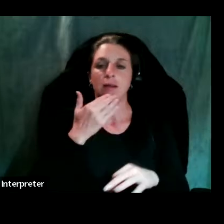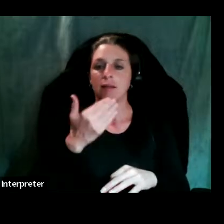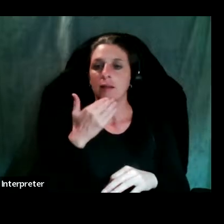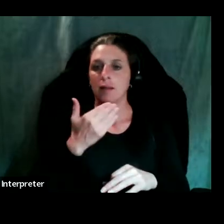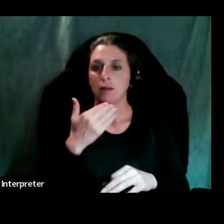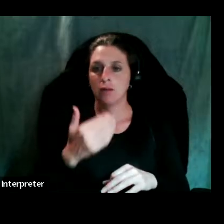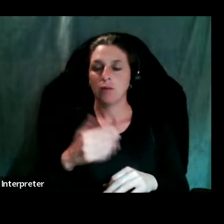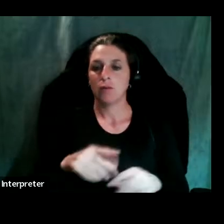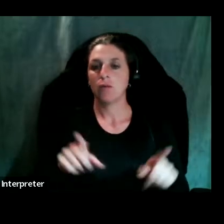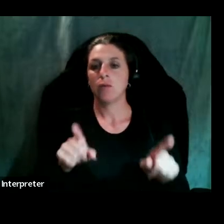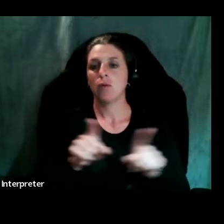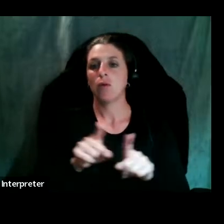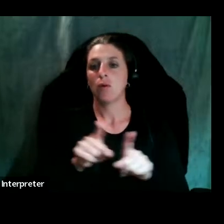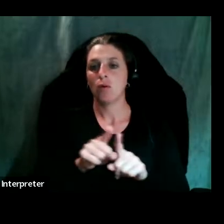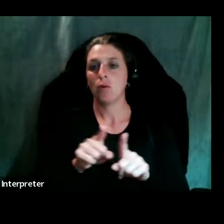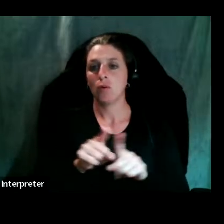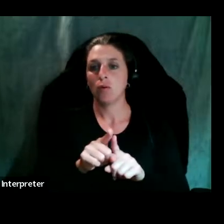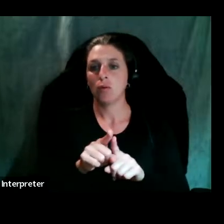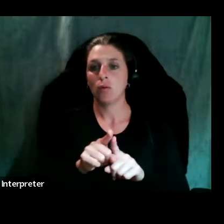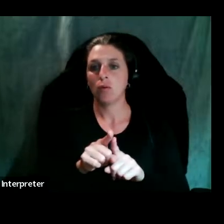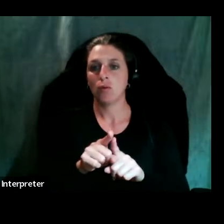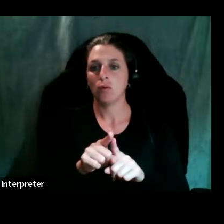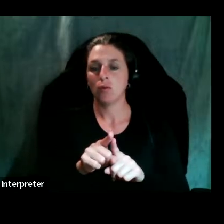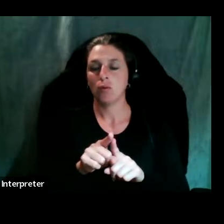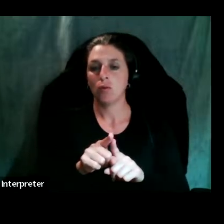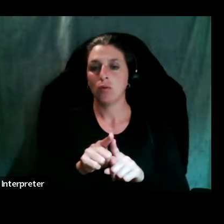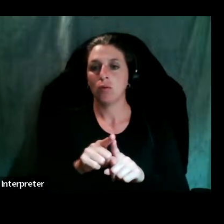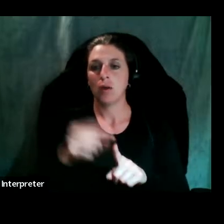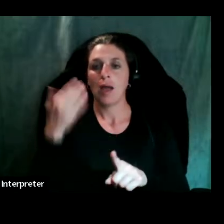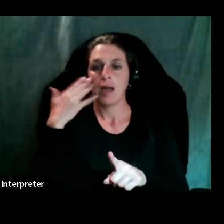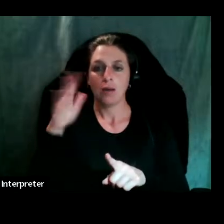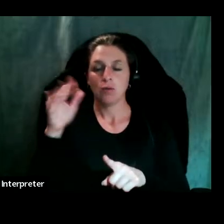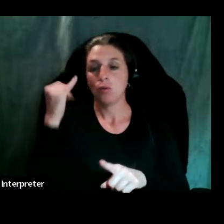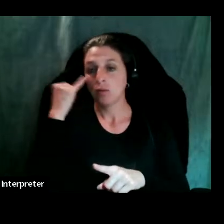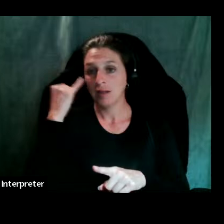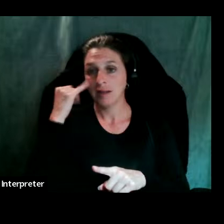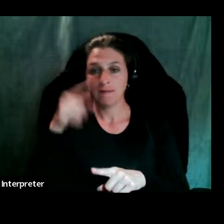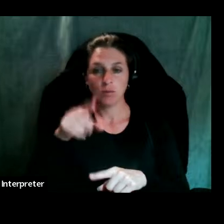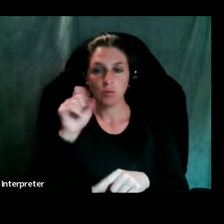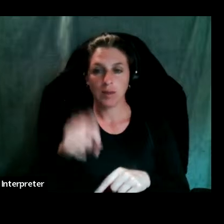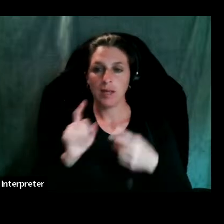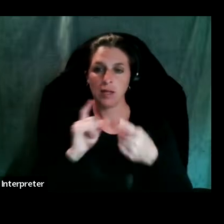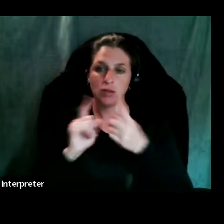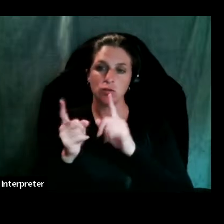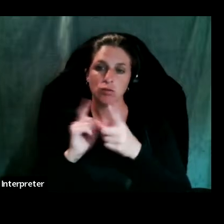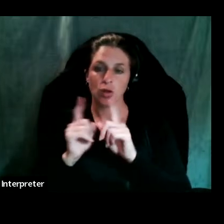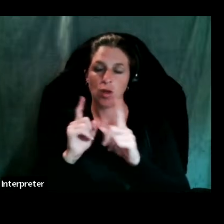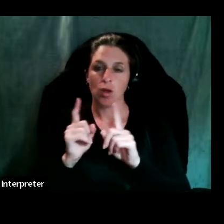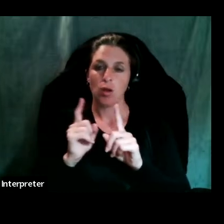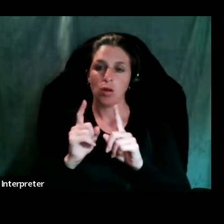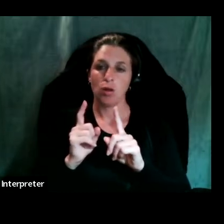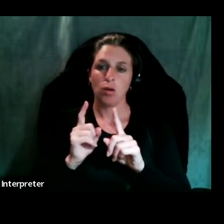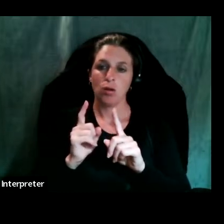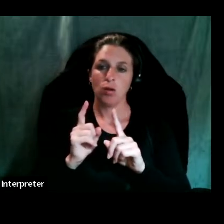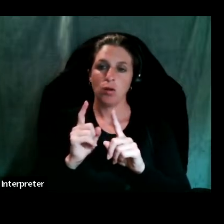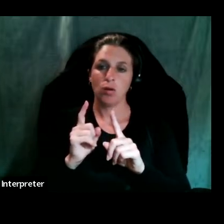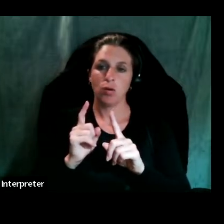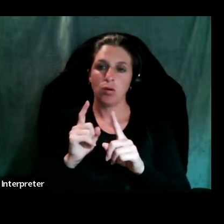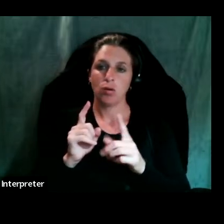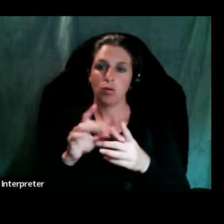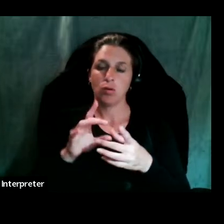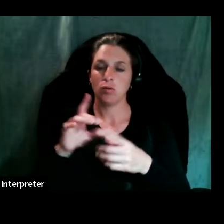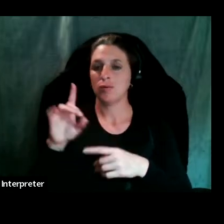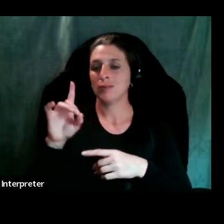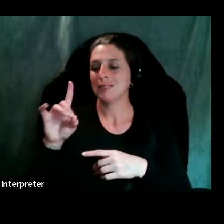I also I don't know if you could speak to how, with the